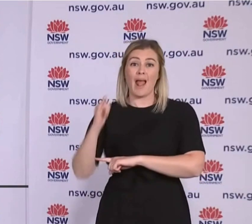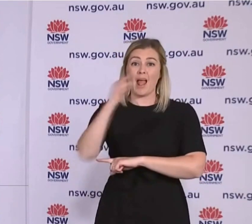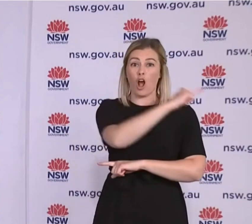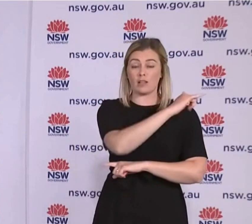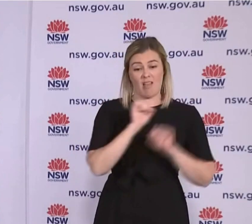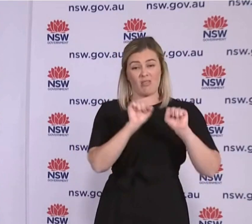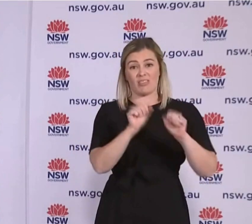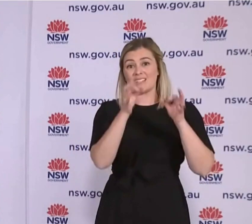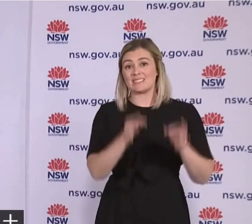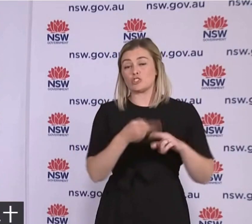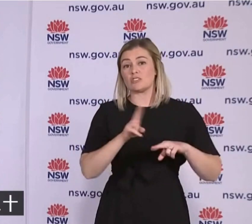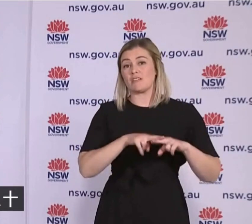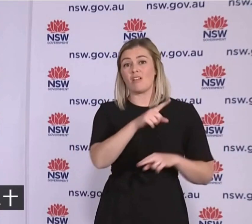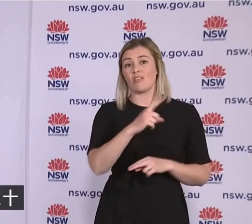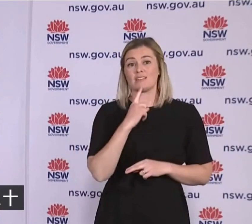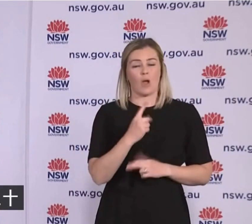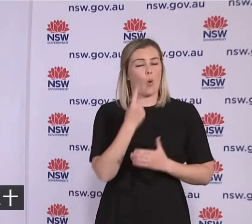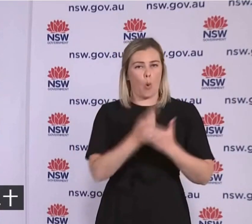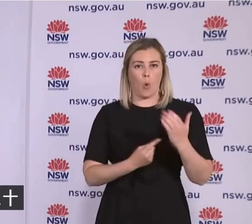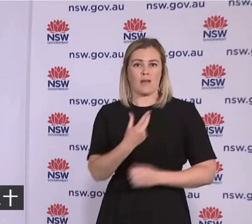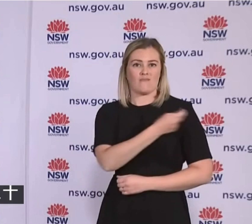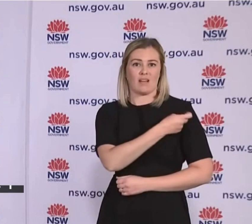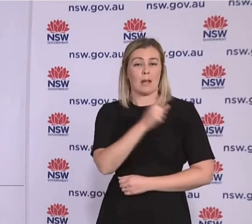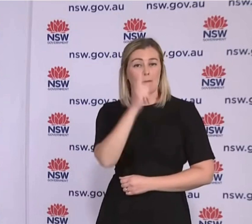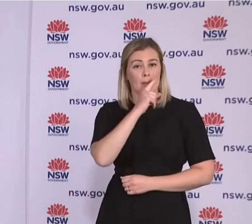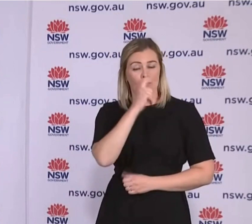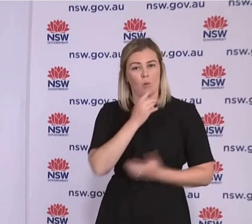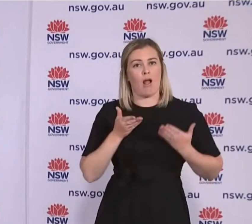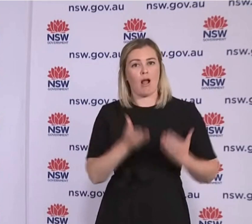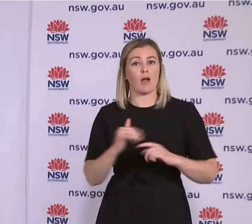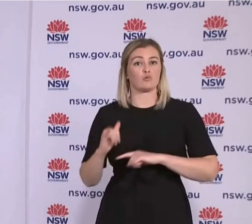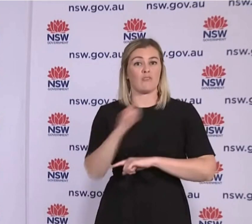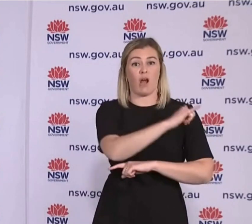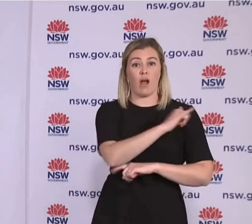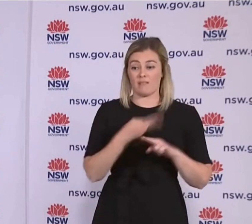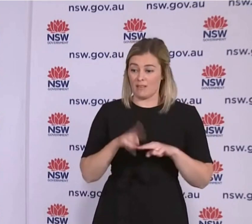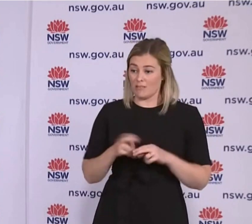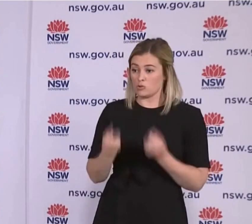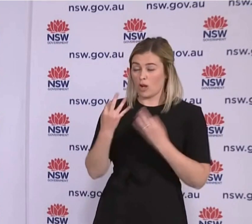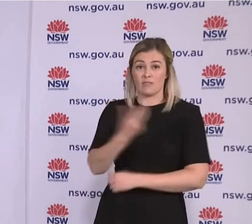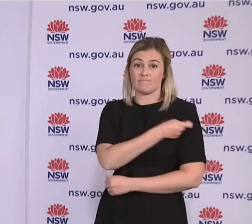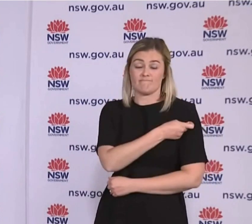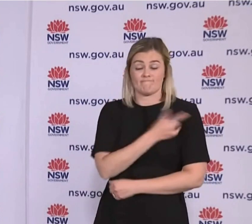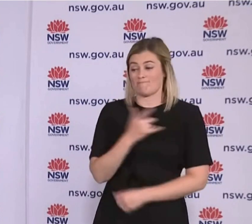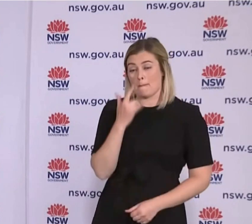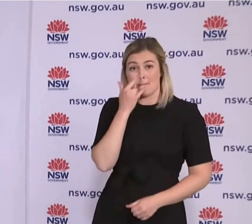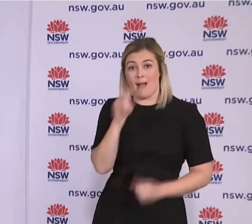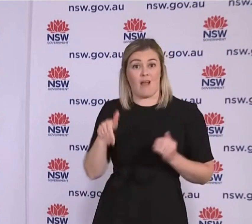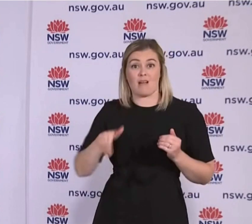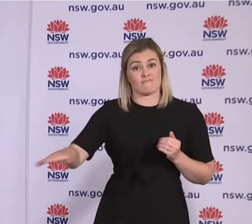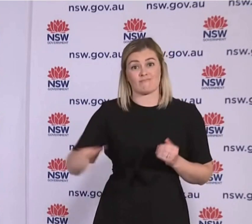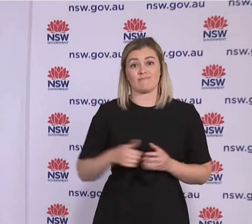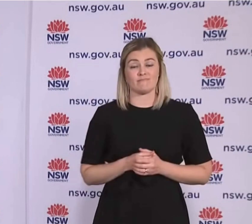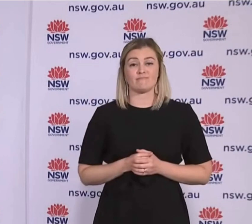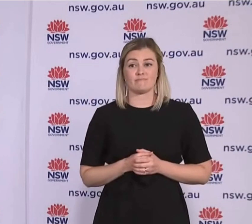obviously have our plans at 70%, 80%, and then another date after that by which the unvaccinated may be able to participate in events